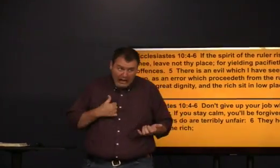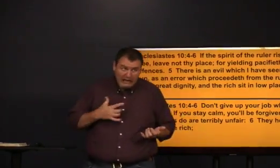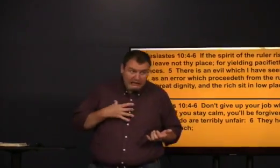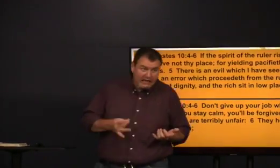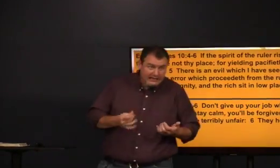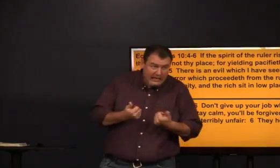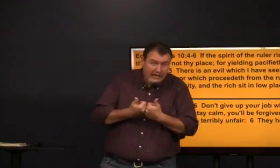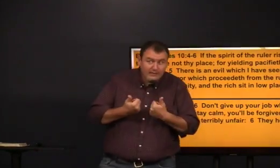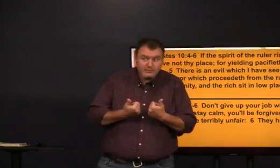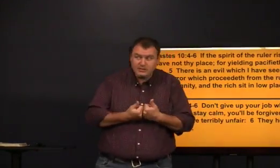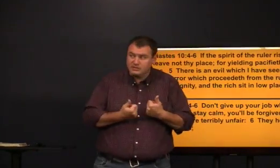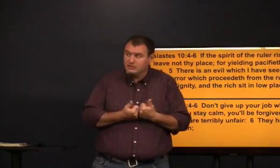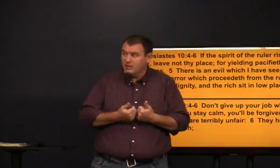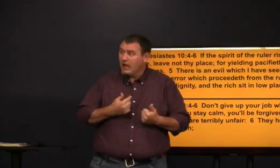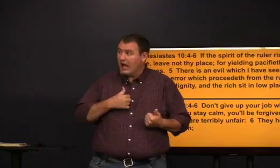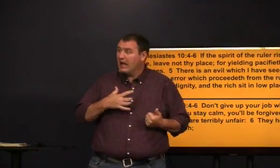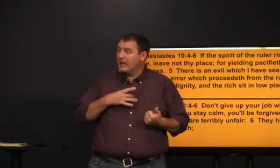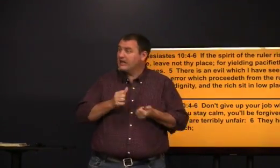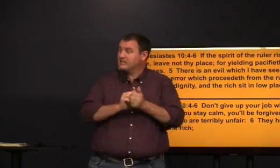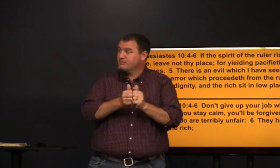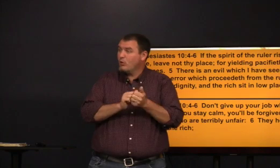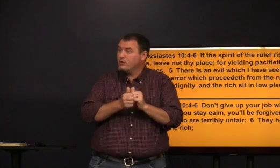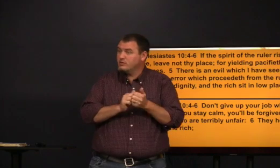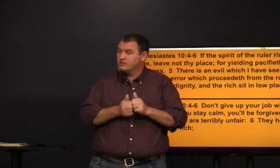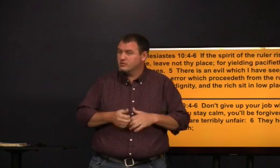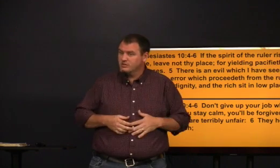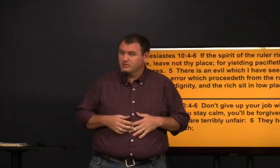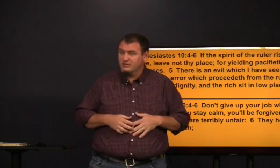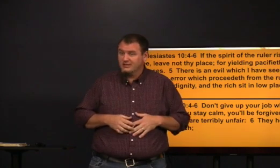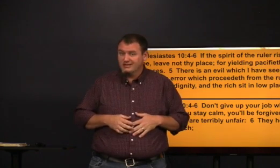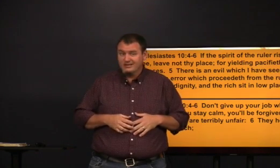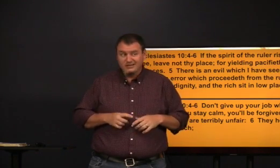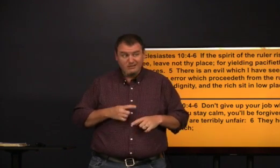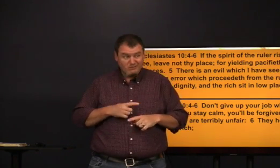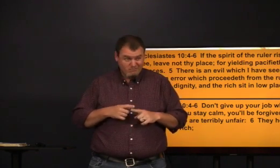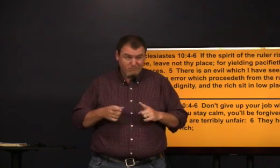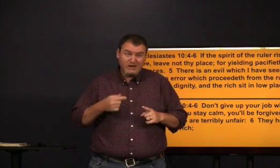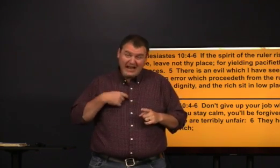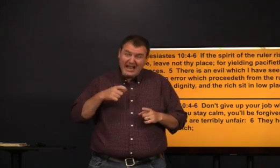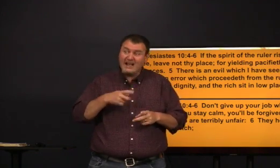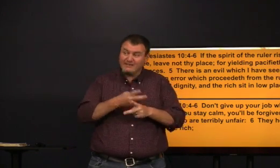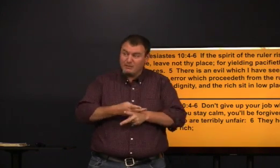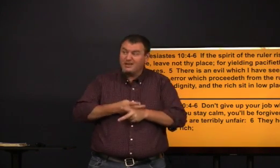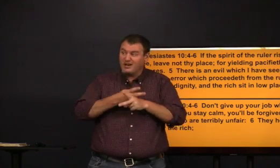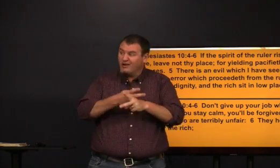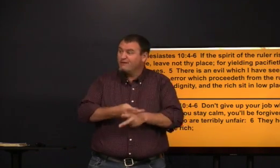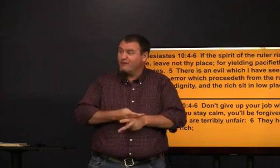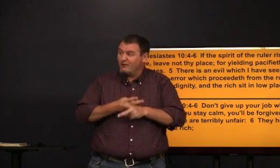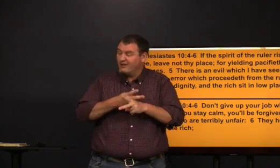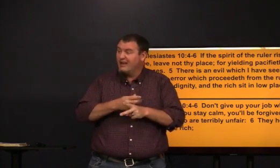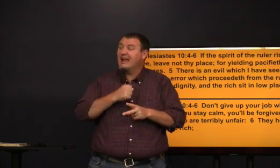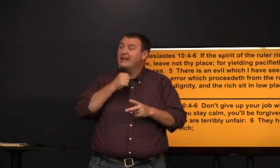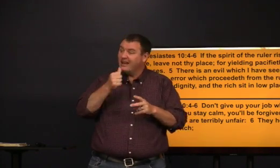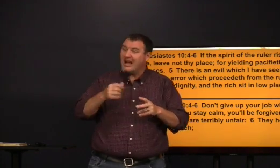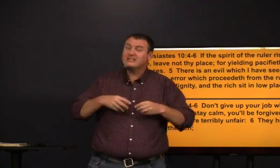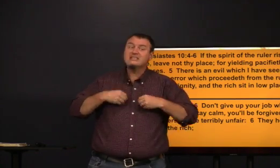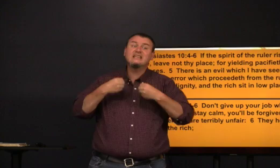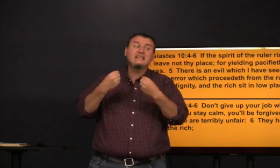I like games. I like sports. But I have to be careful not to